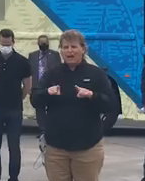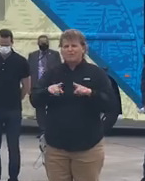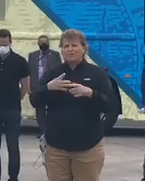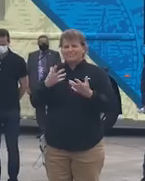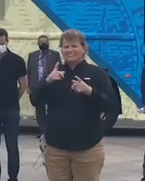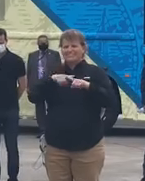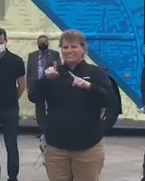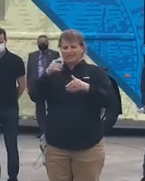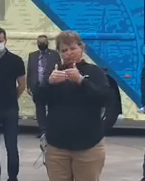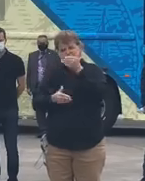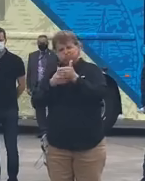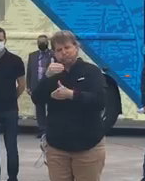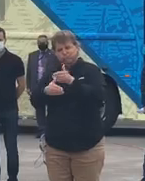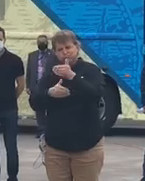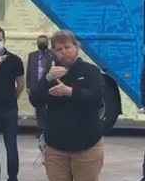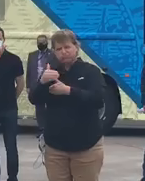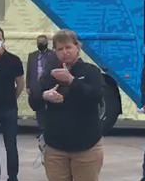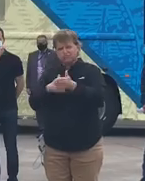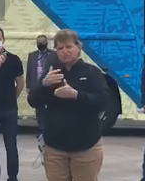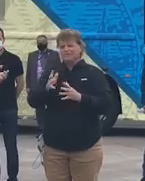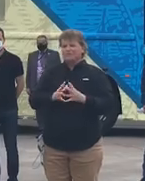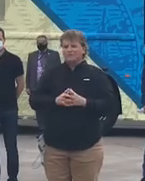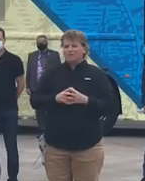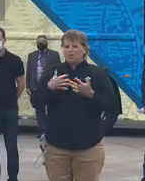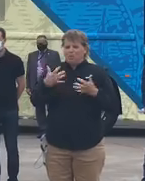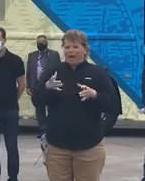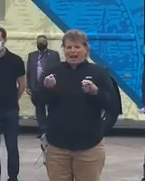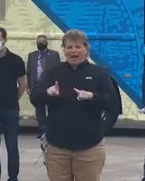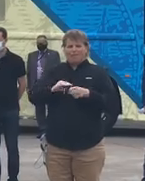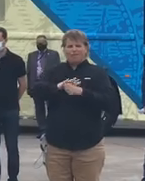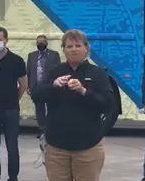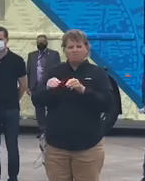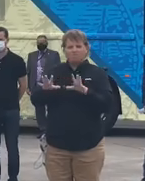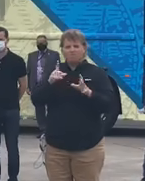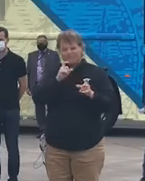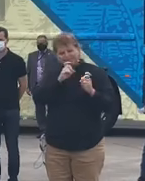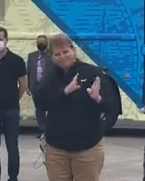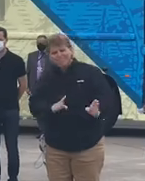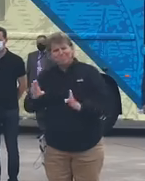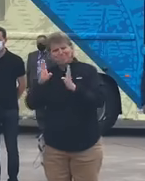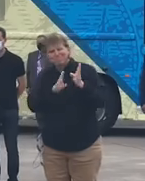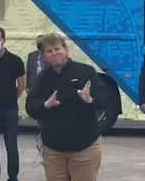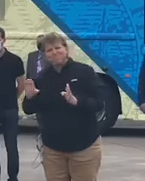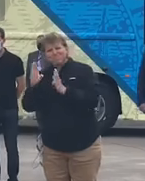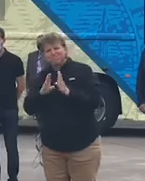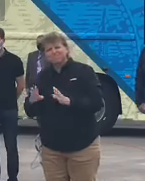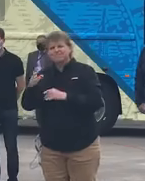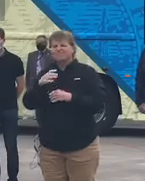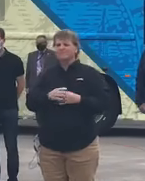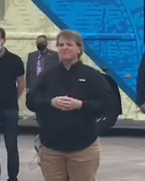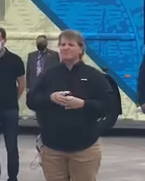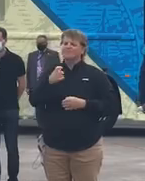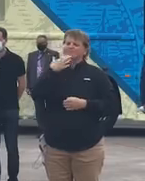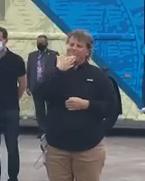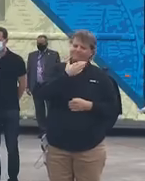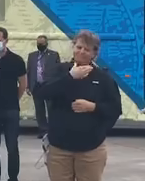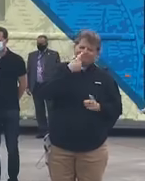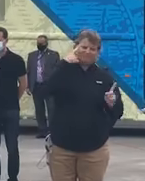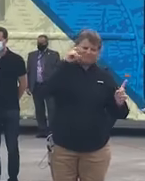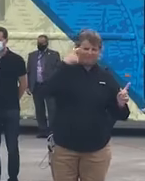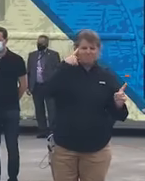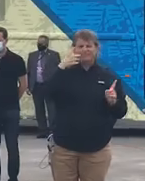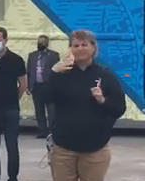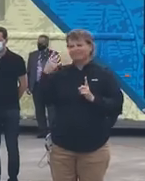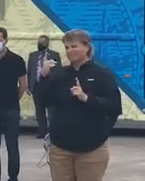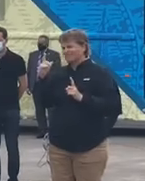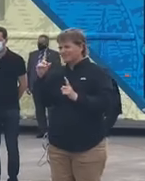Again, express my gratitude. Thank you for your leadership, Governor, Lieutenant Governor. Thank you, and Director Moskowitz, and of course the Surgeon